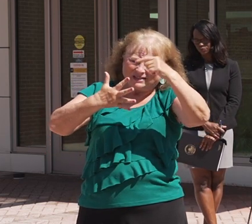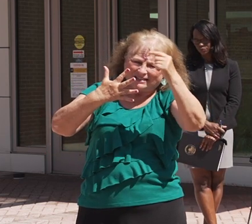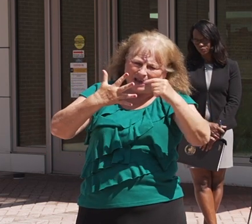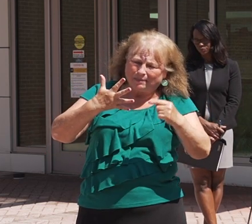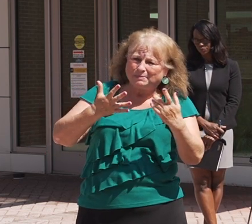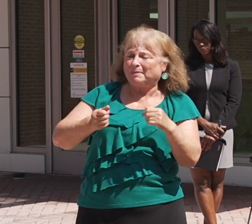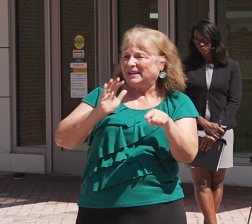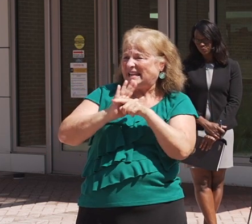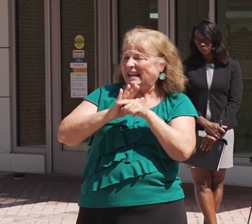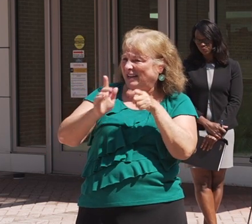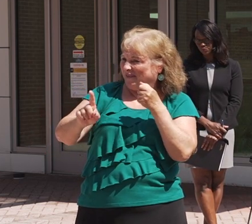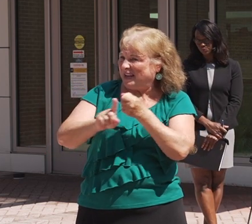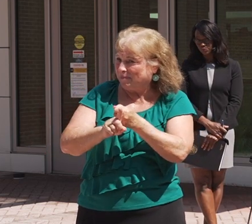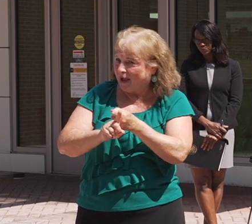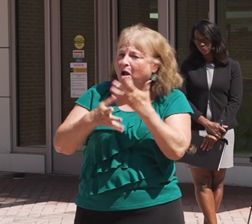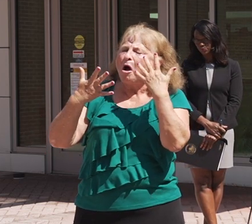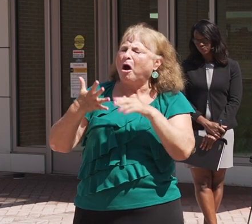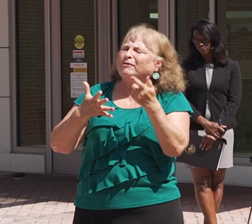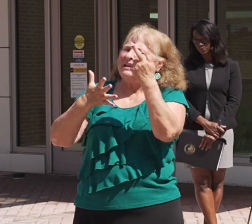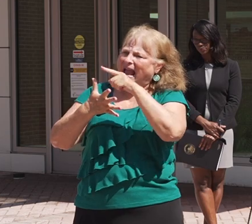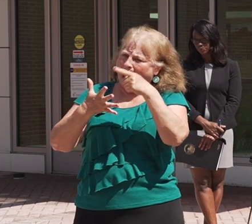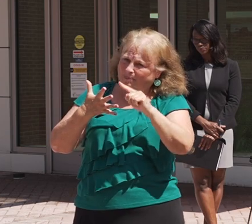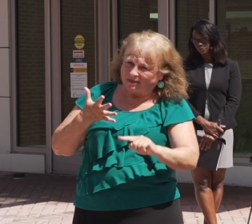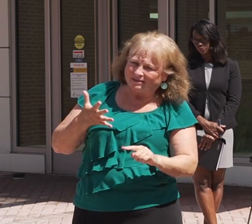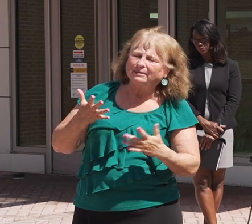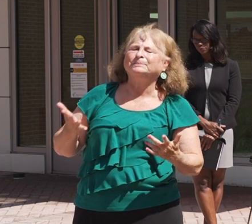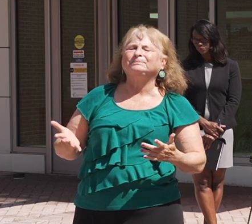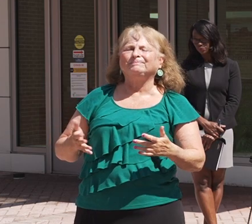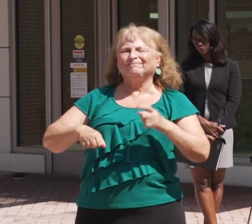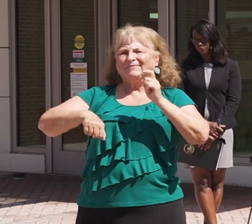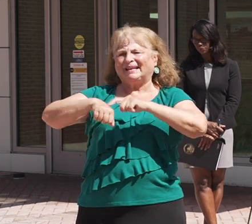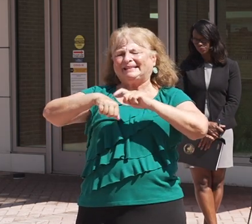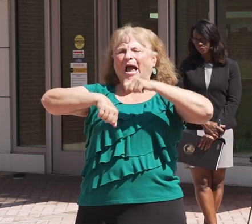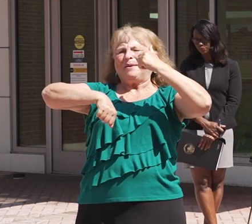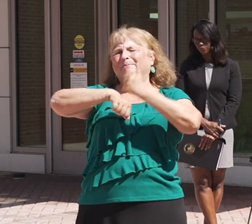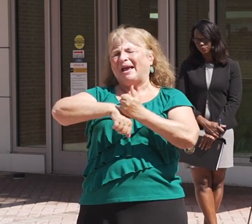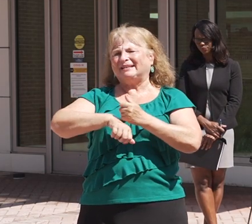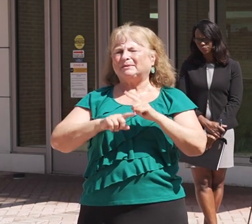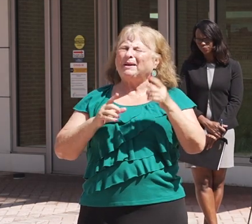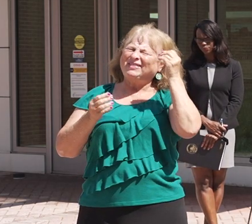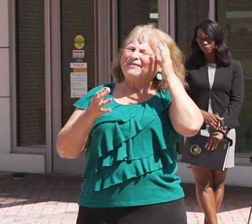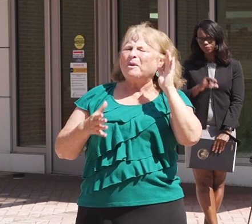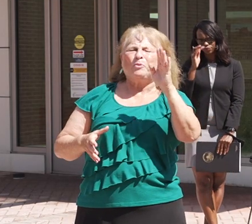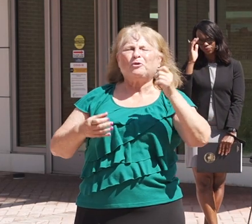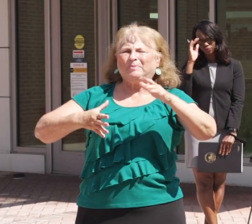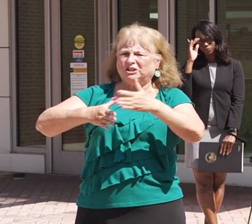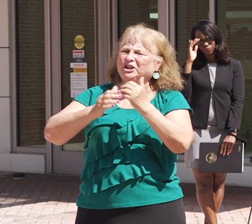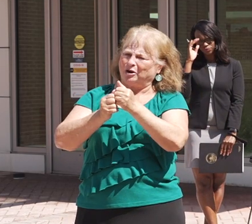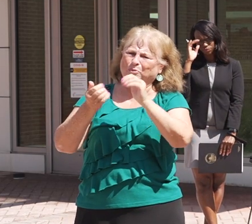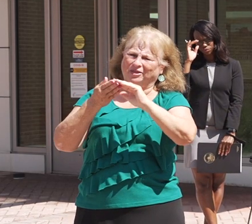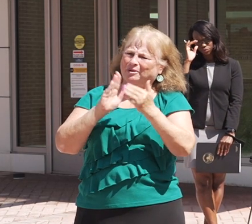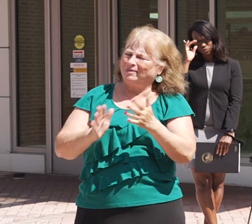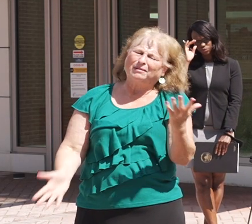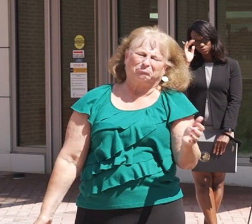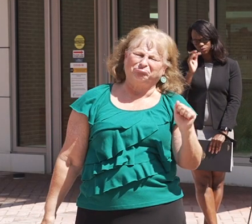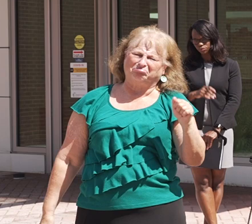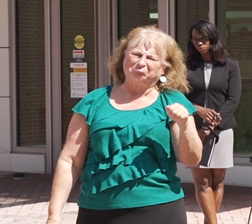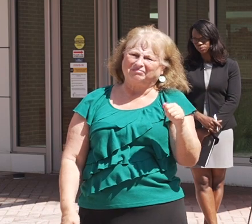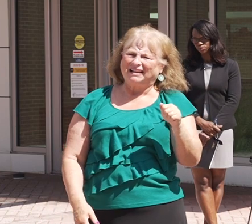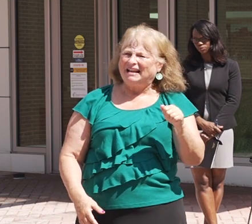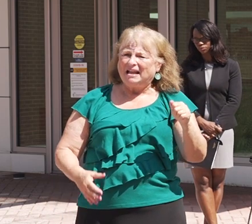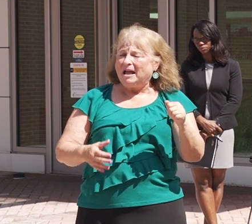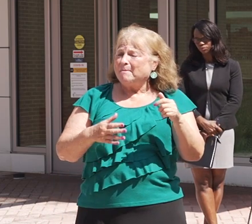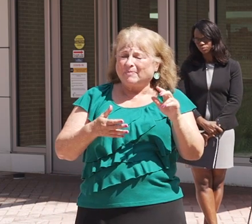negatively impacted by that release have already occurred. So it's time-based, but the information will be shared with the community. It's a question of, is it